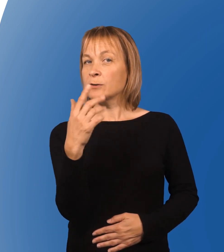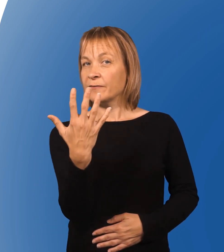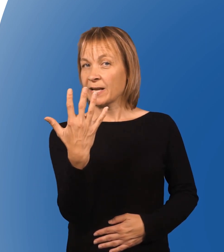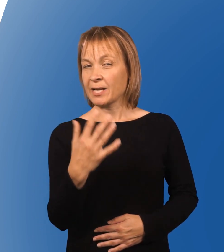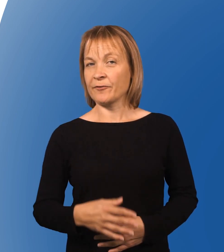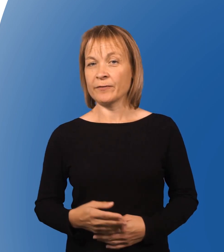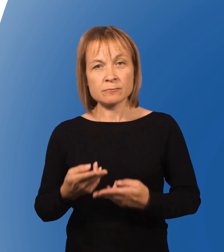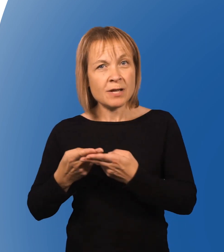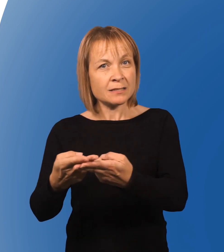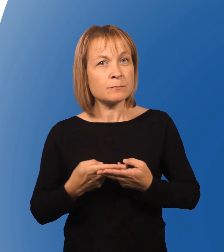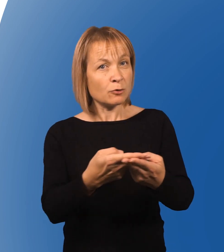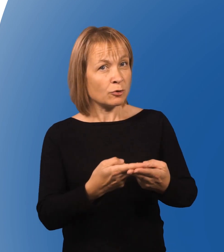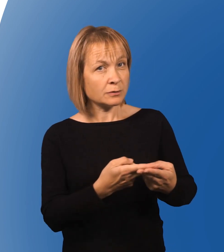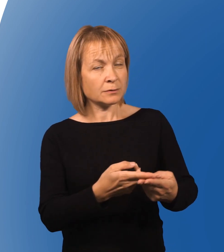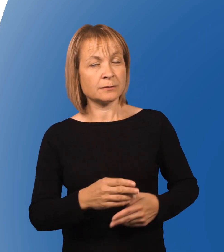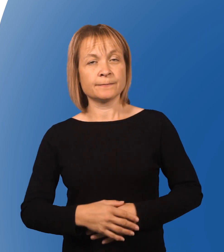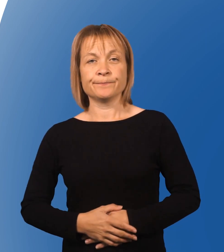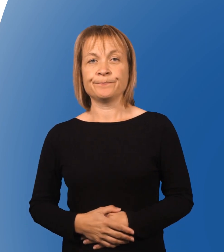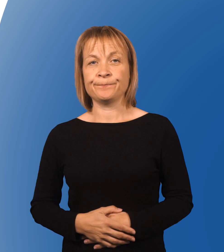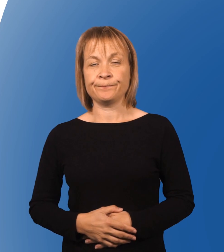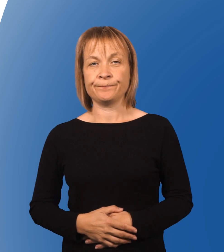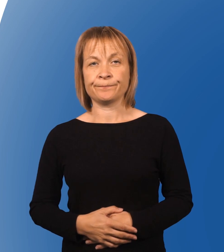(4.5) Transport.